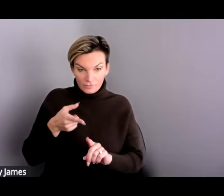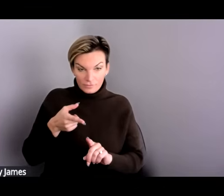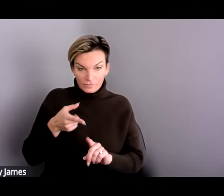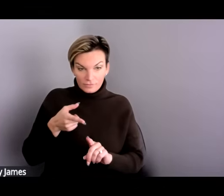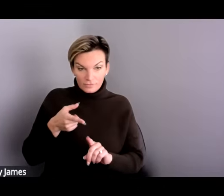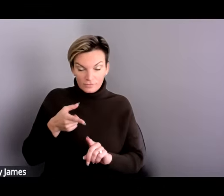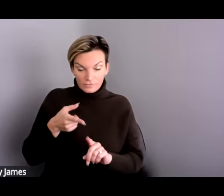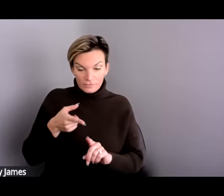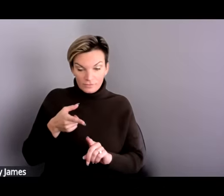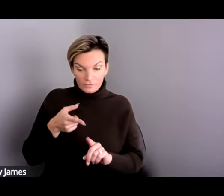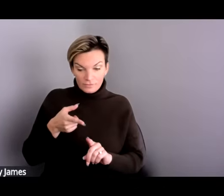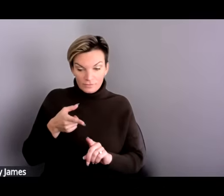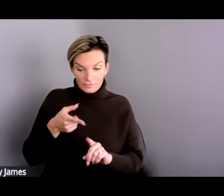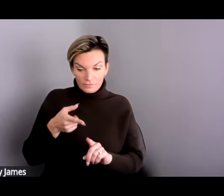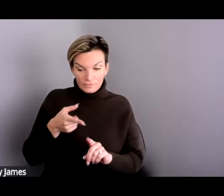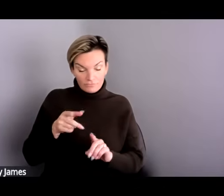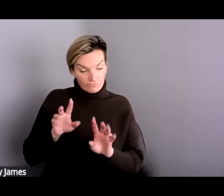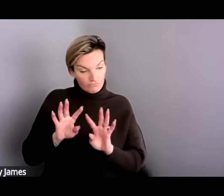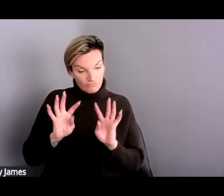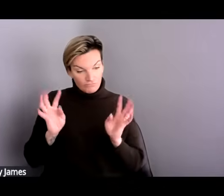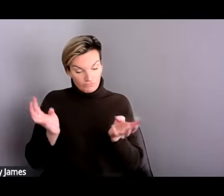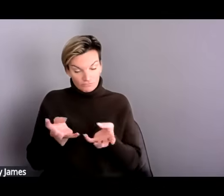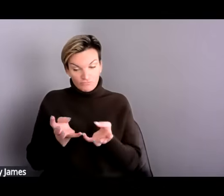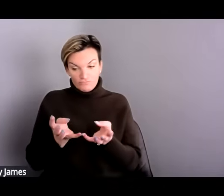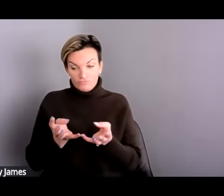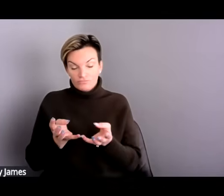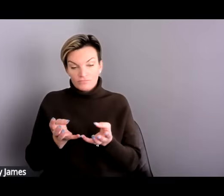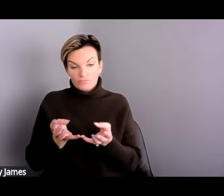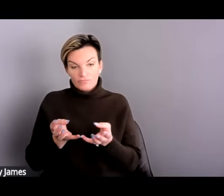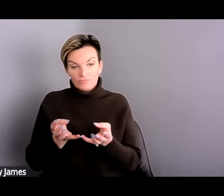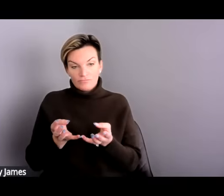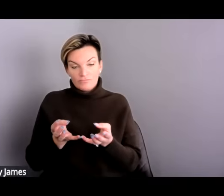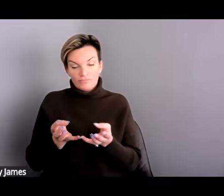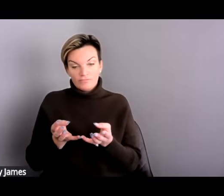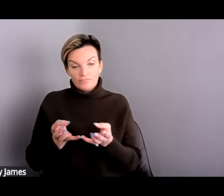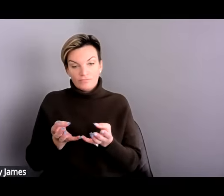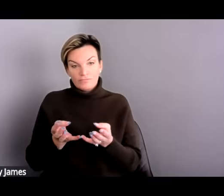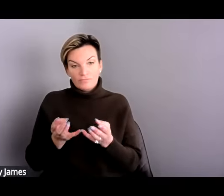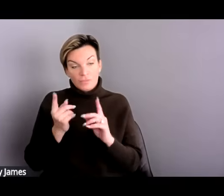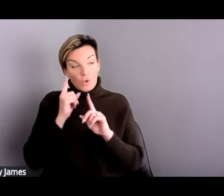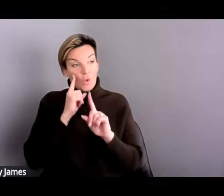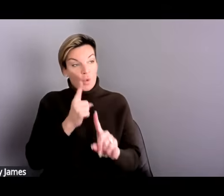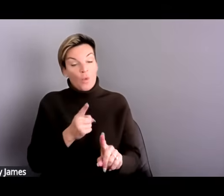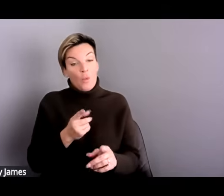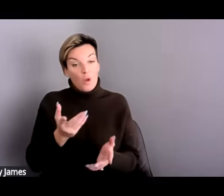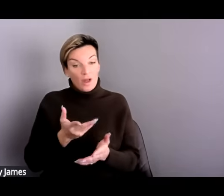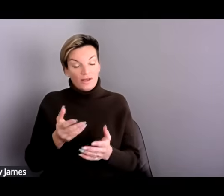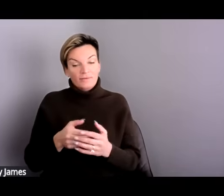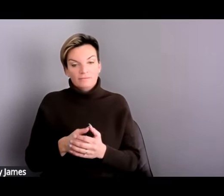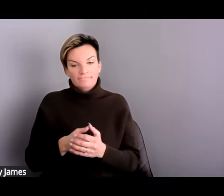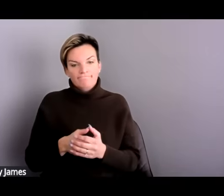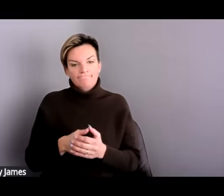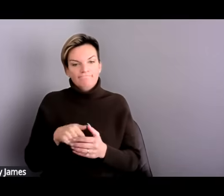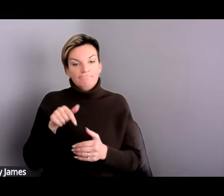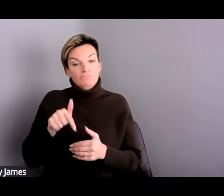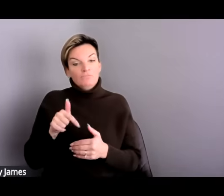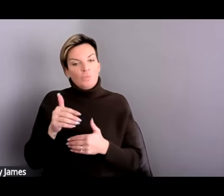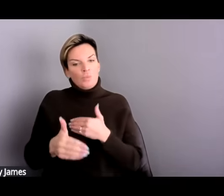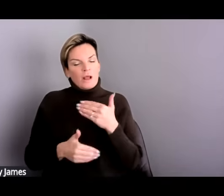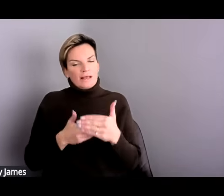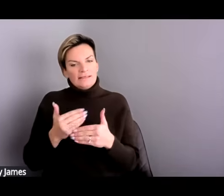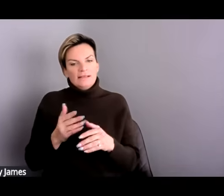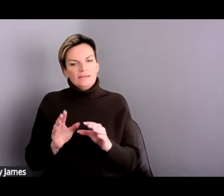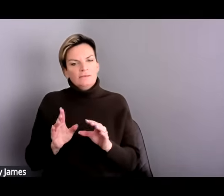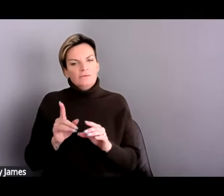our goal, right, is to make sure that this process is as clean as possible, and